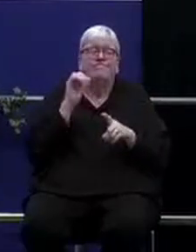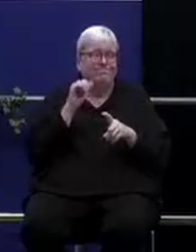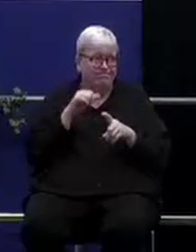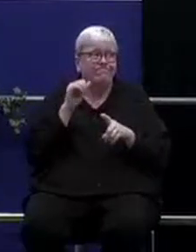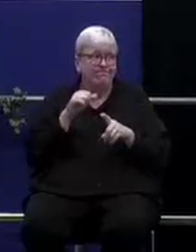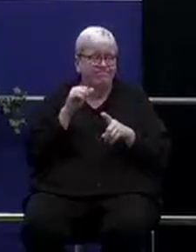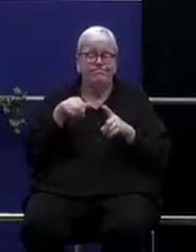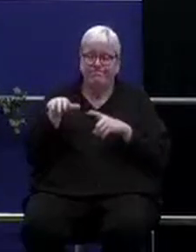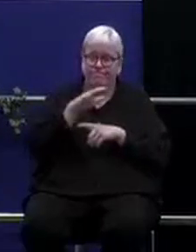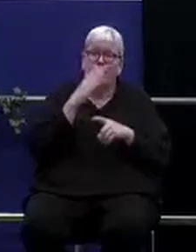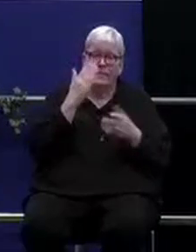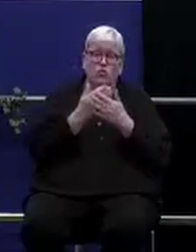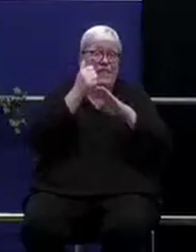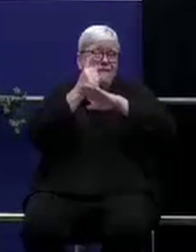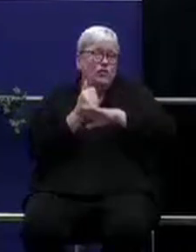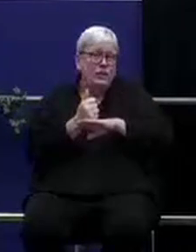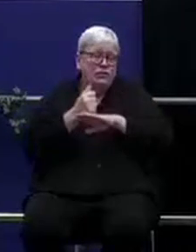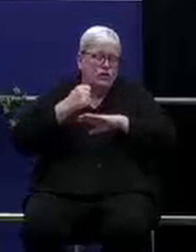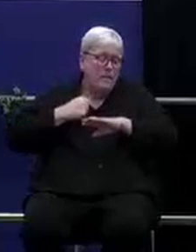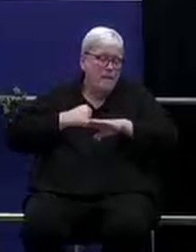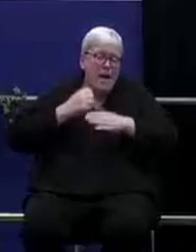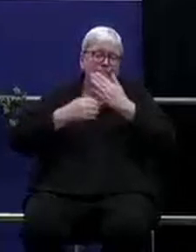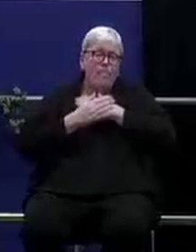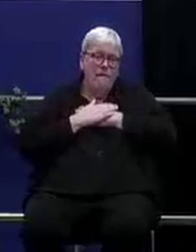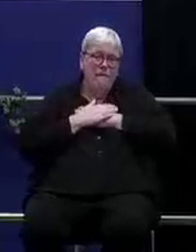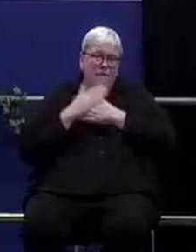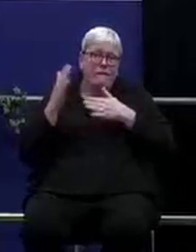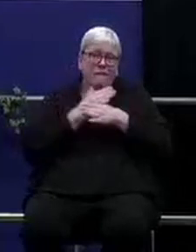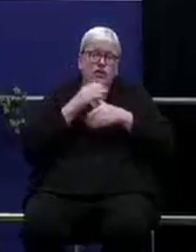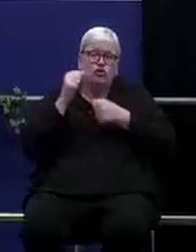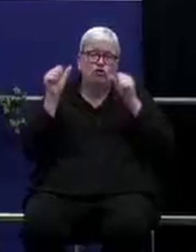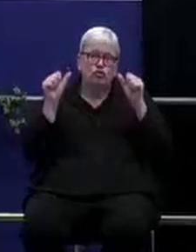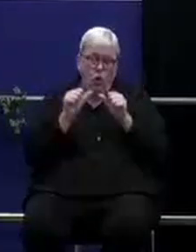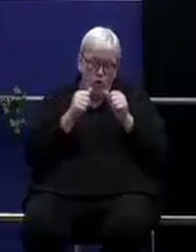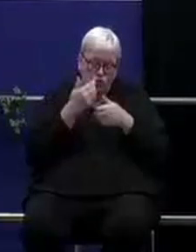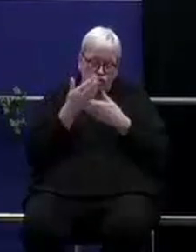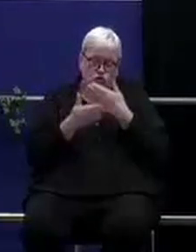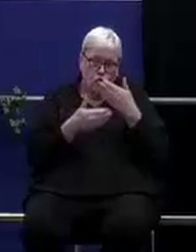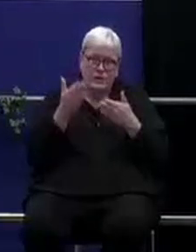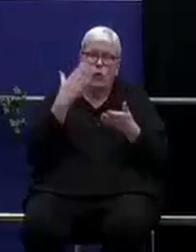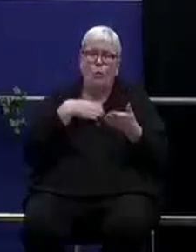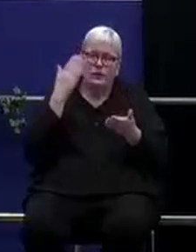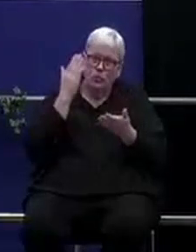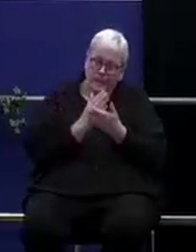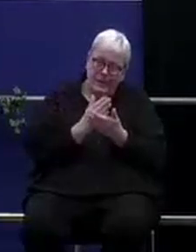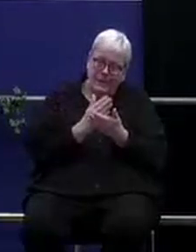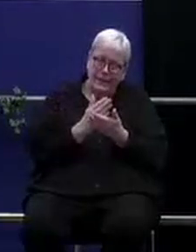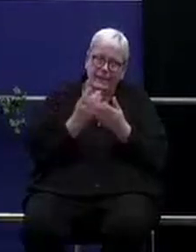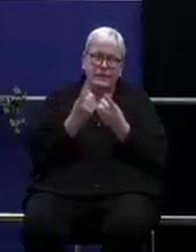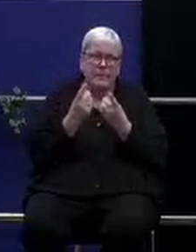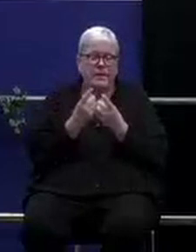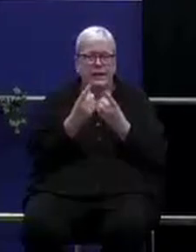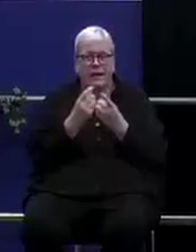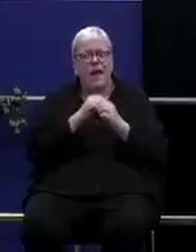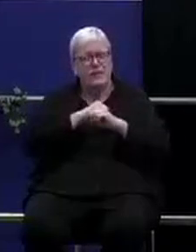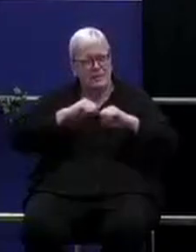All of that and those foundations of what I loved about short stories, I wanted to bring to a novel. I wanted it to be something that had space